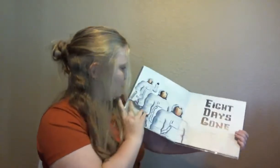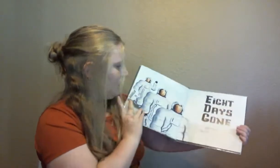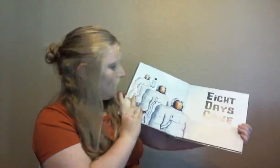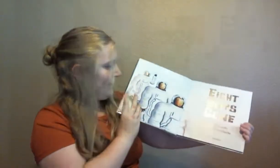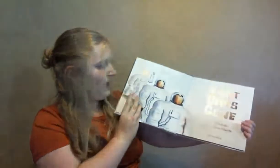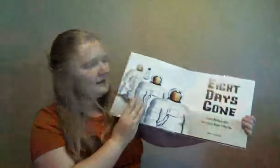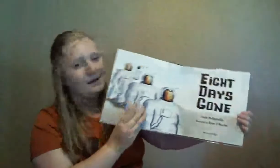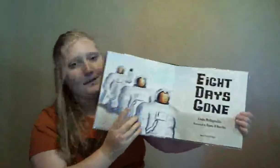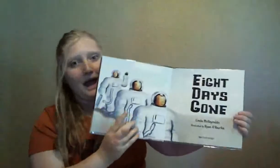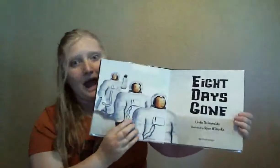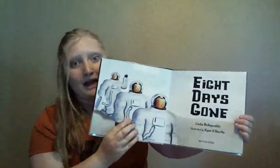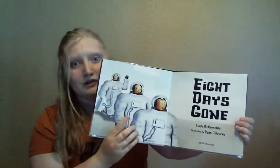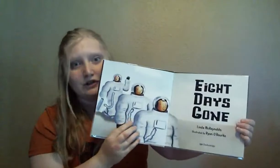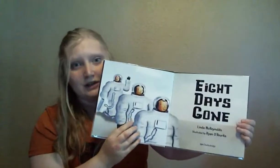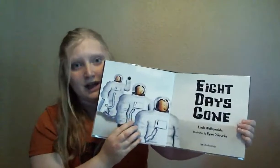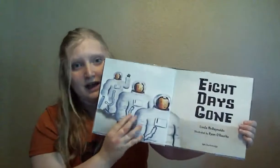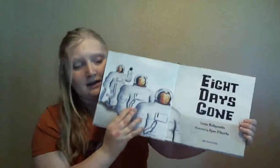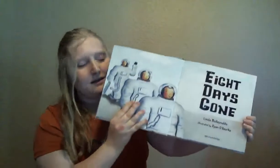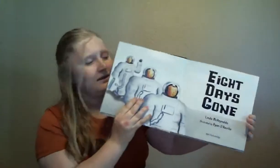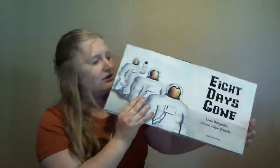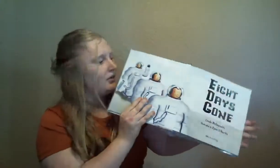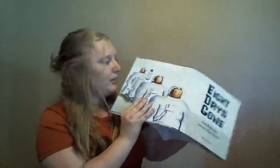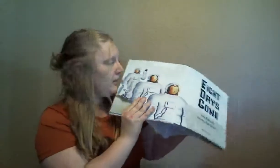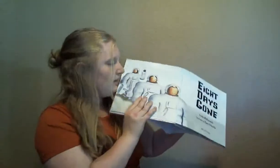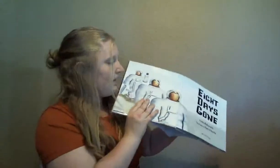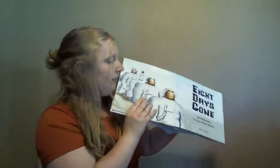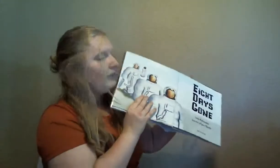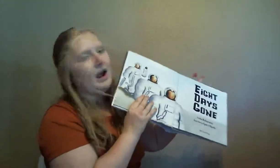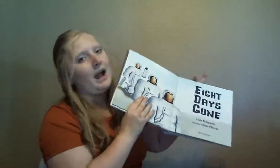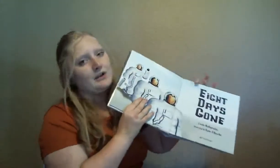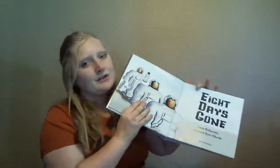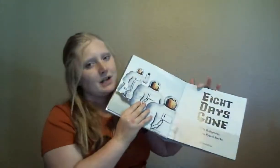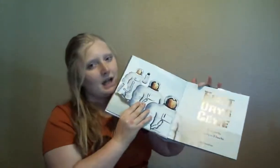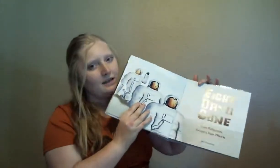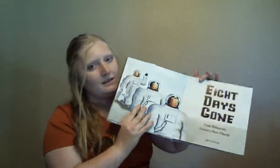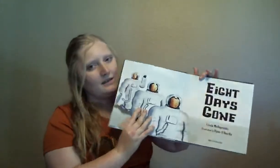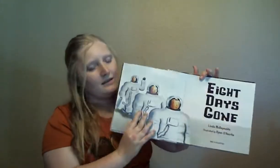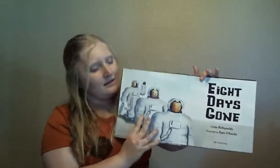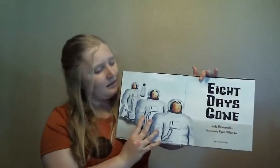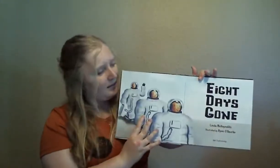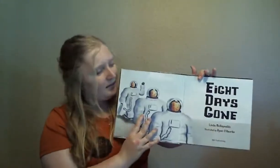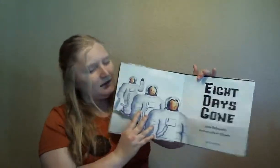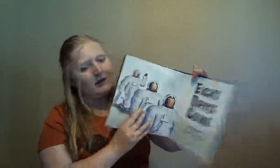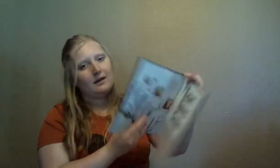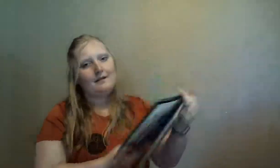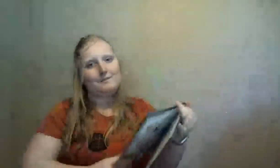Ooh, we got some astronauts. Do you remember the sign for astronauts?